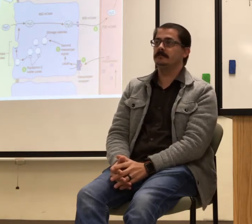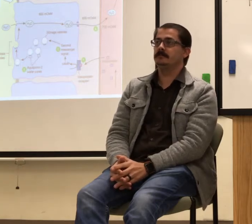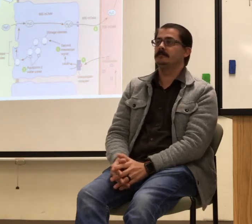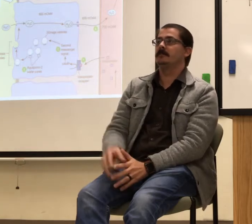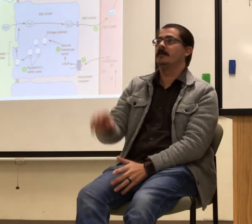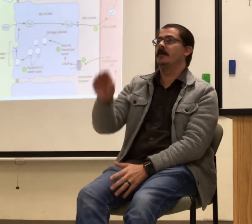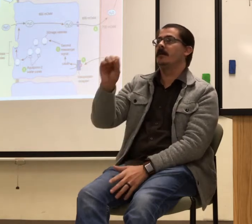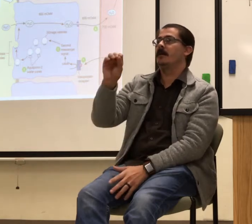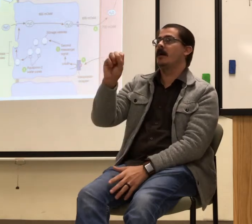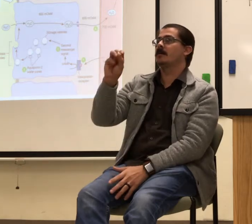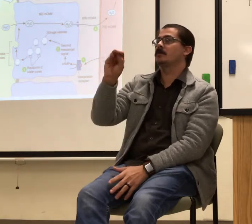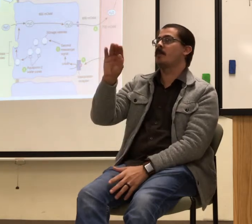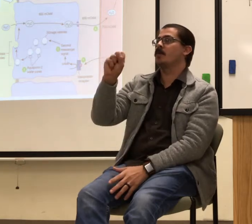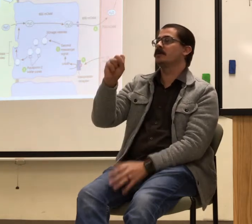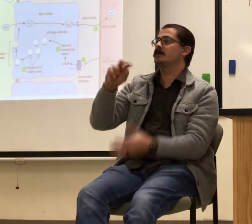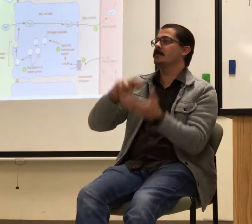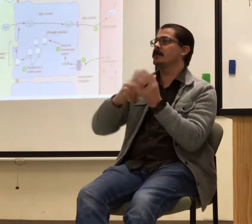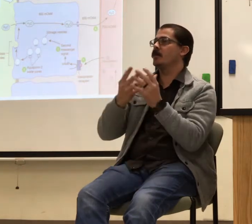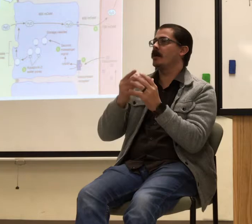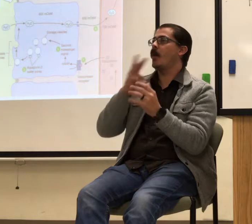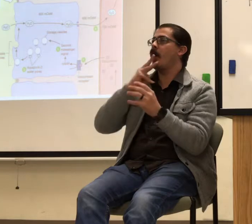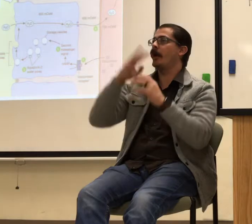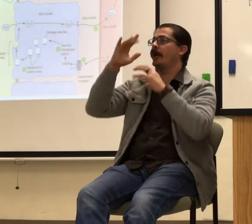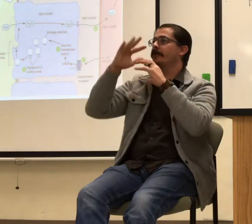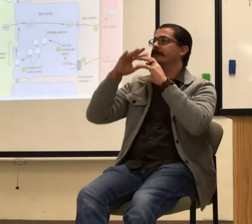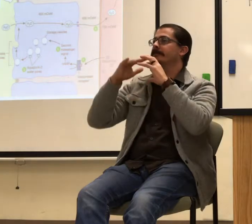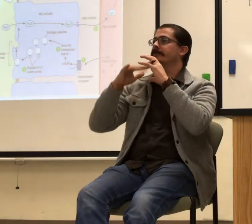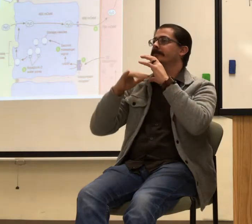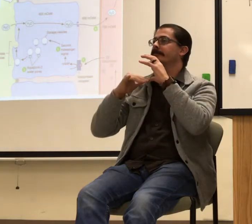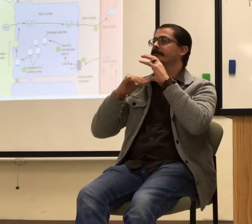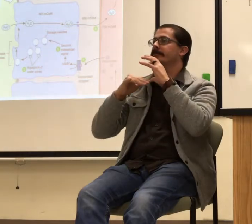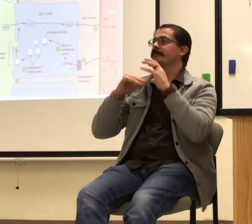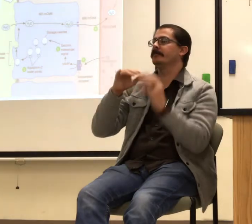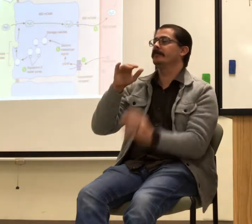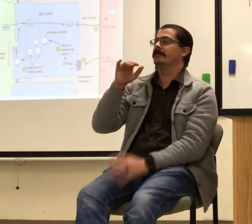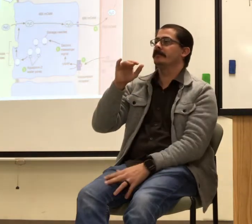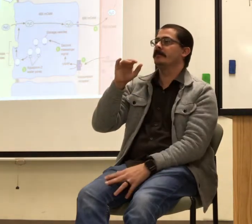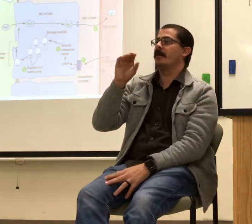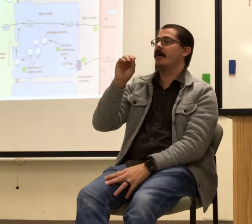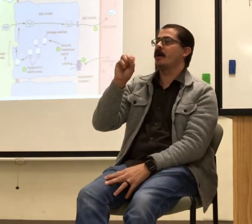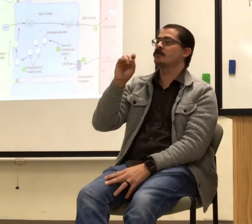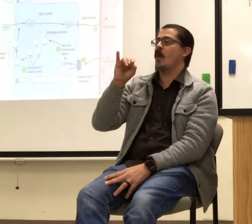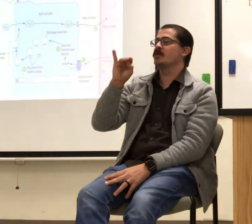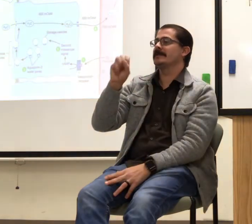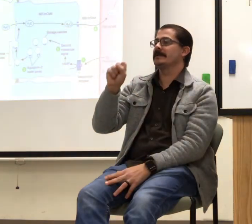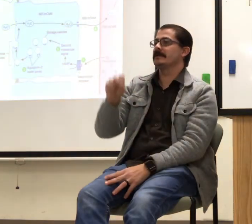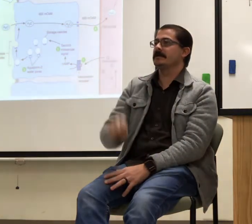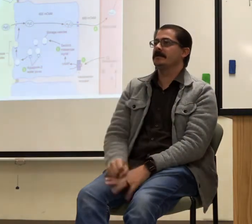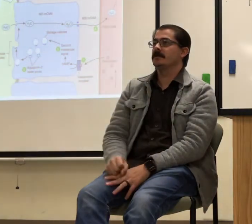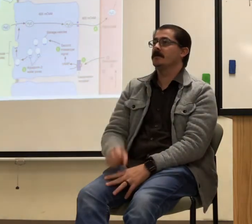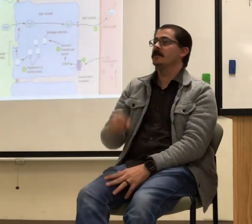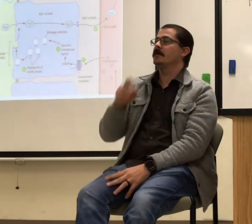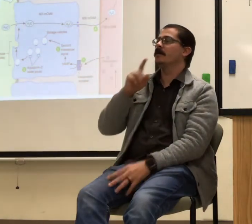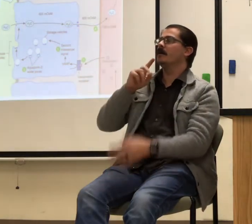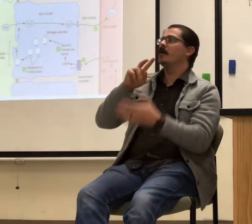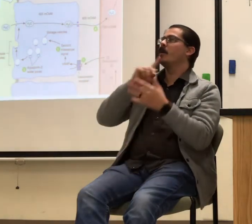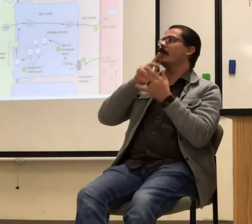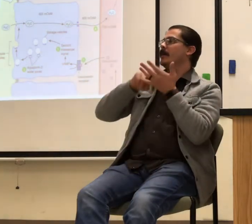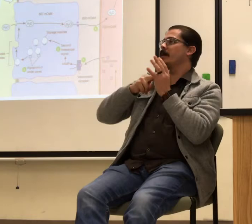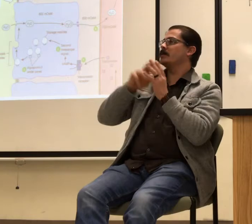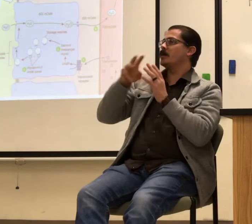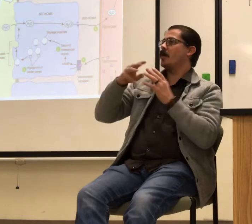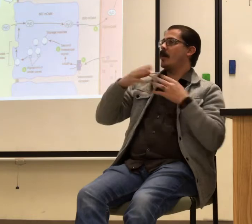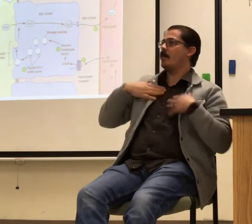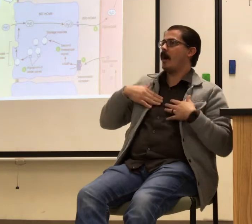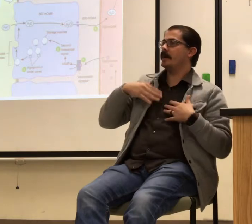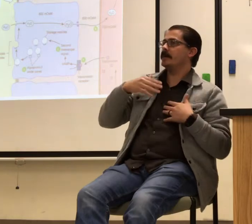Osmosis is the diffusion of water. Well, basically, no. What I'm showing you here is you're reabsorbing water from the filtrate and you're